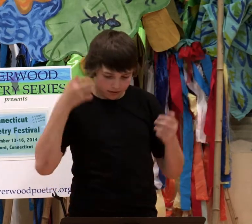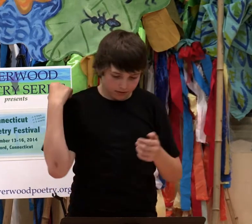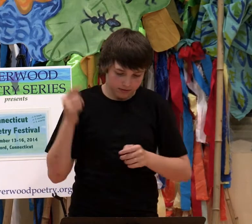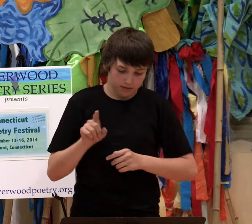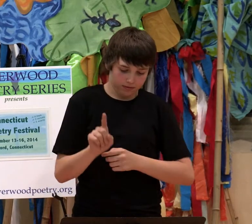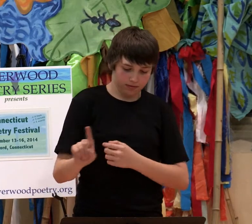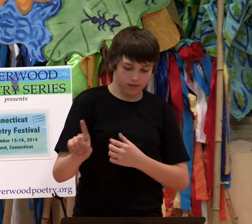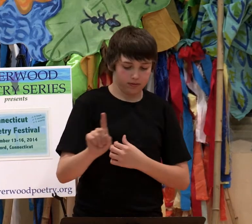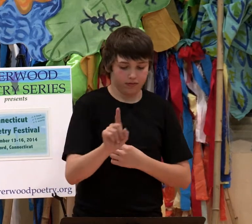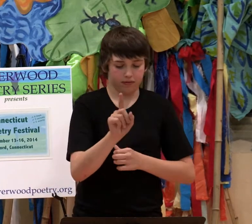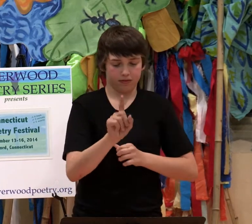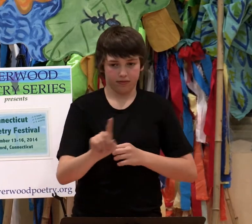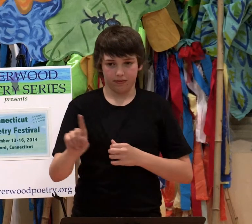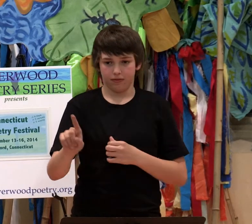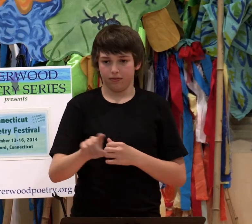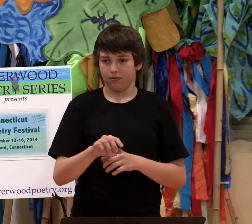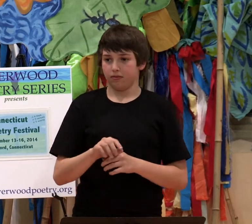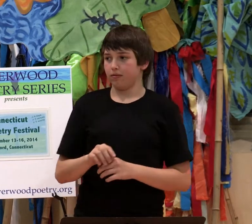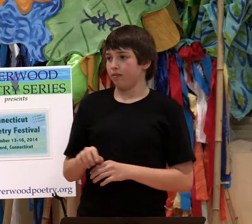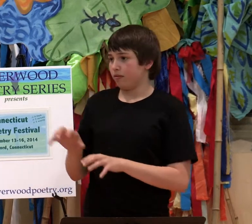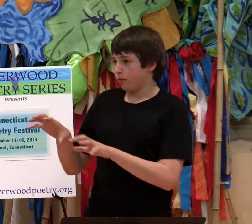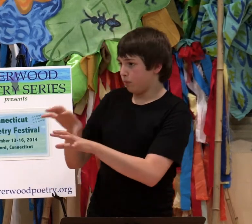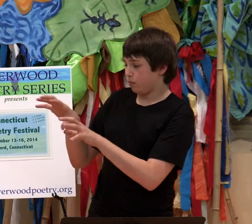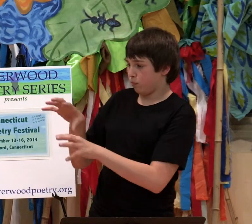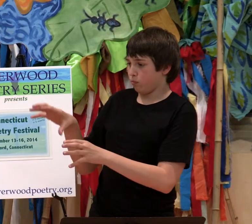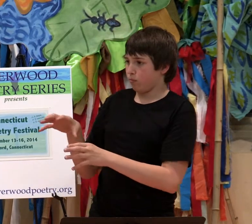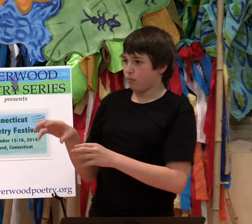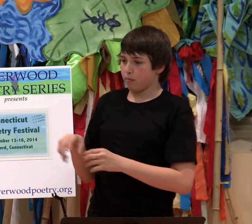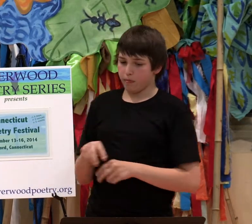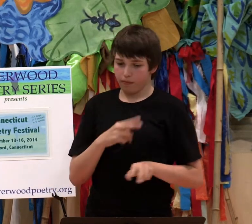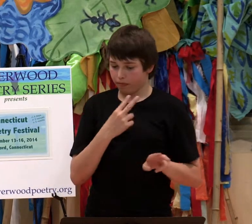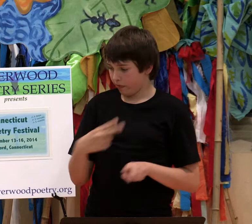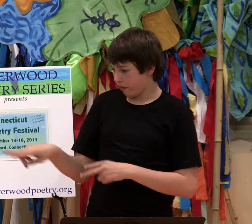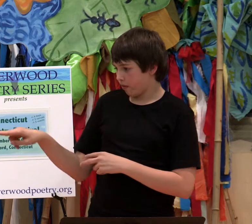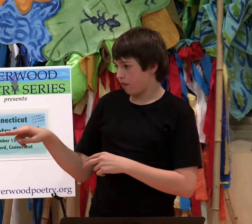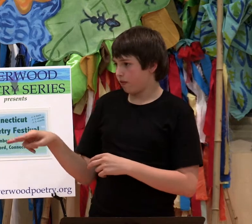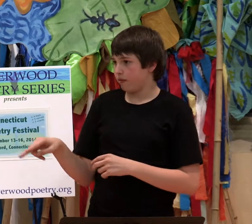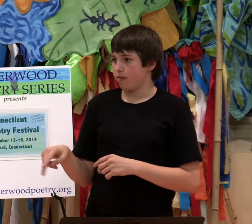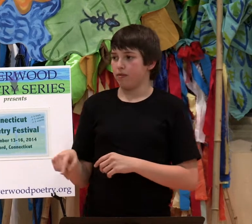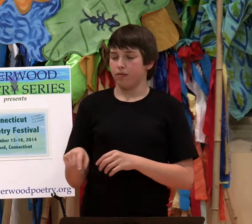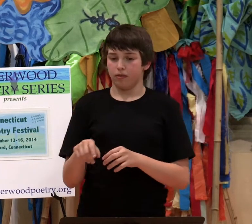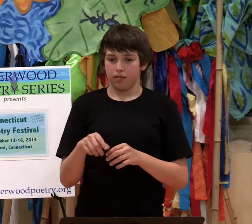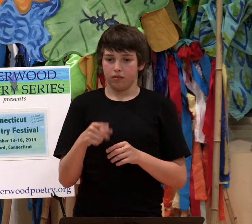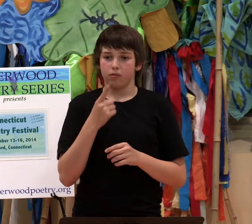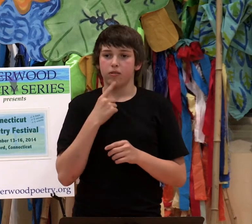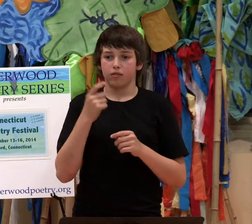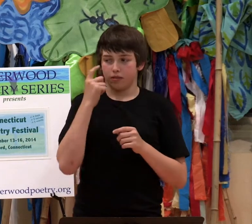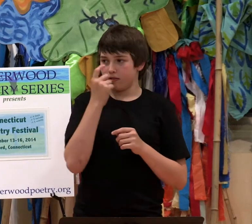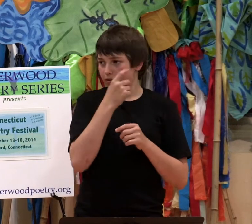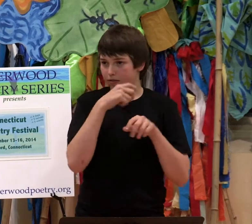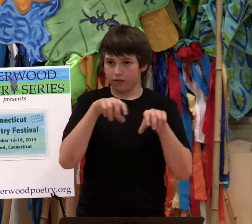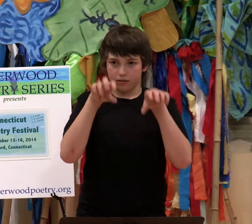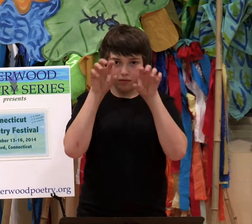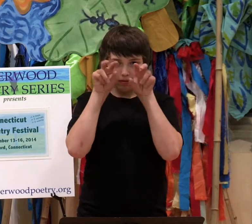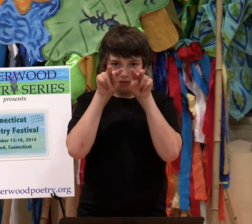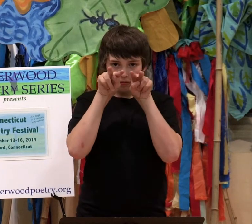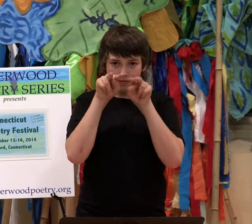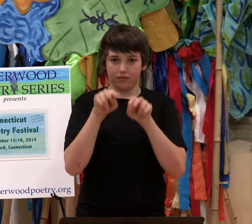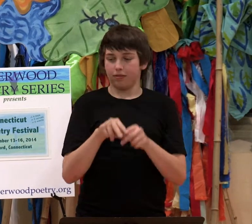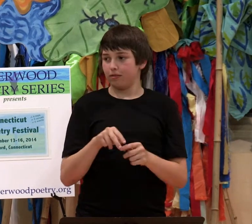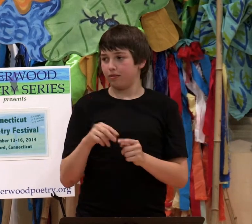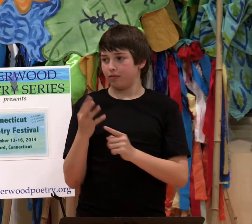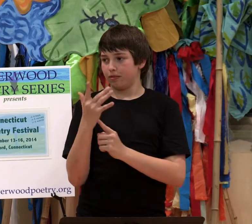me deeper and deeper into the woods. Look at the bushes, red